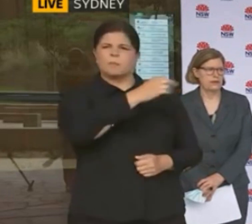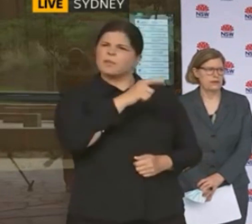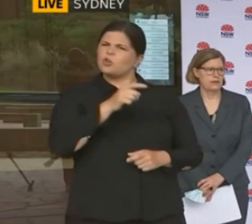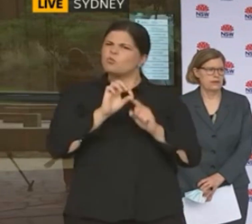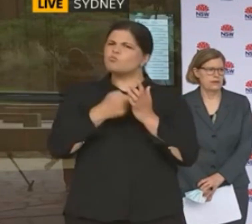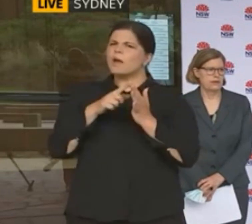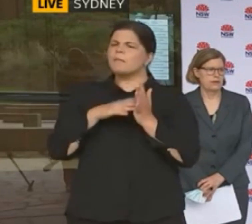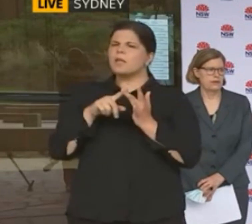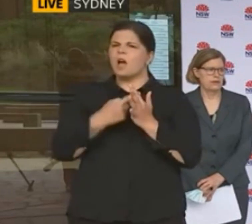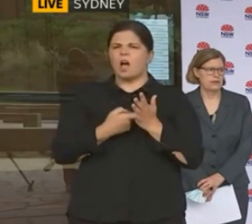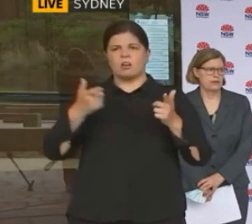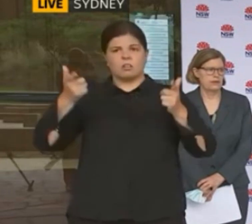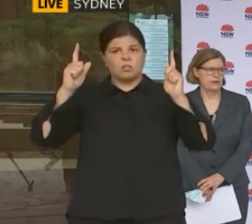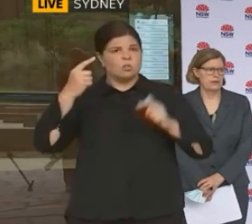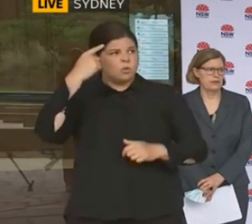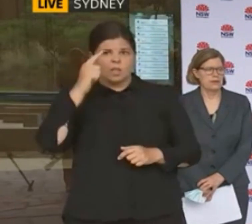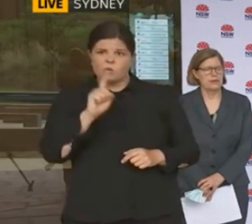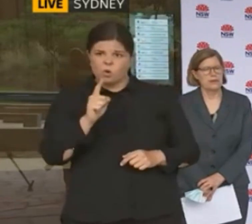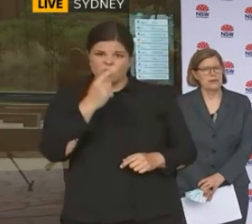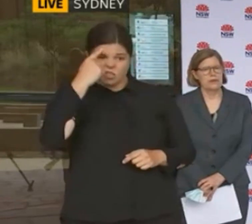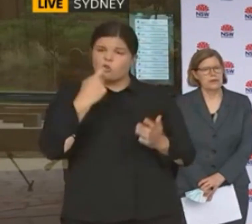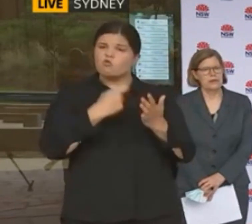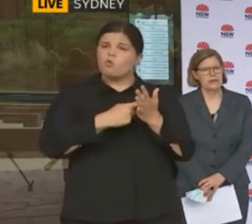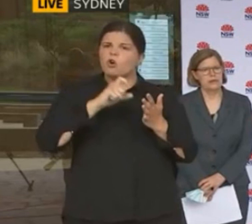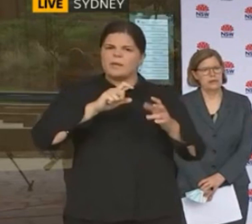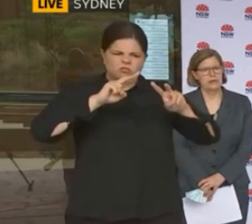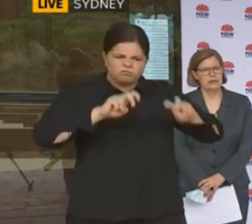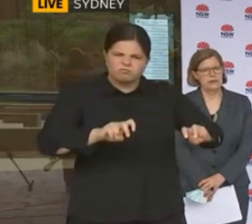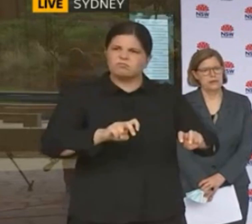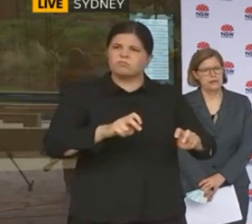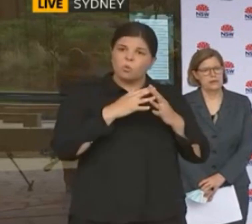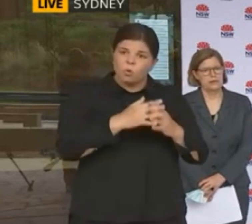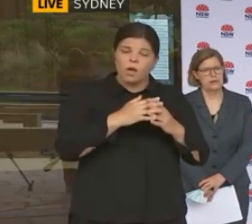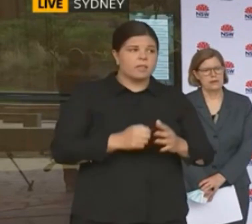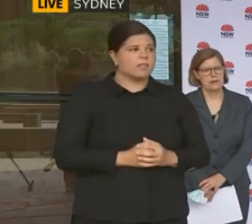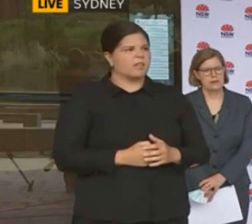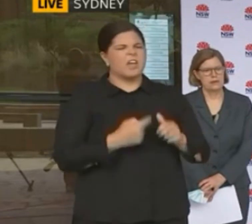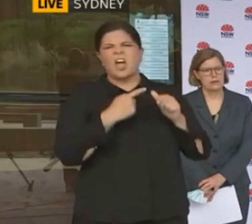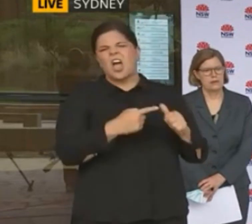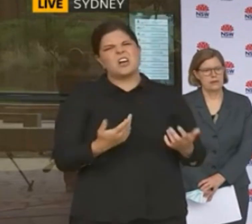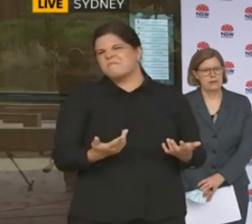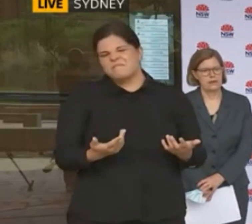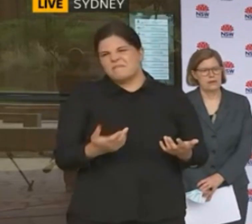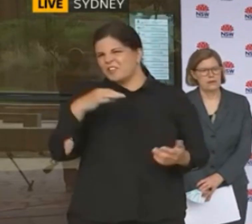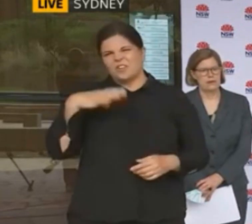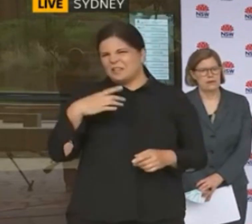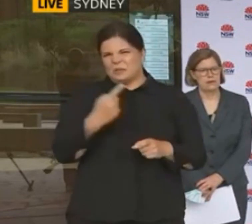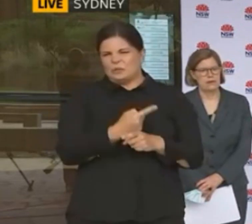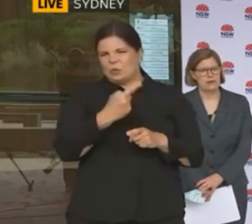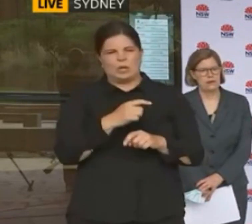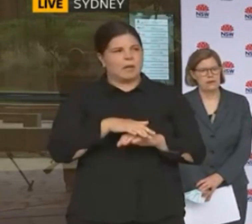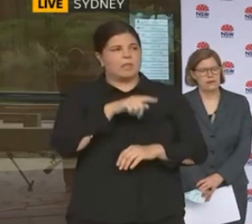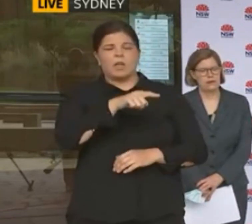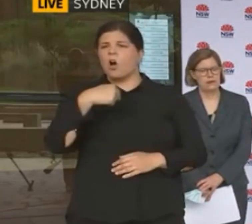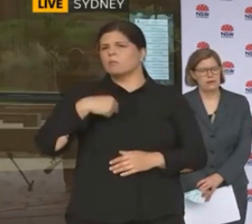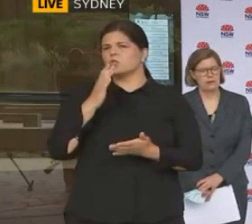must have an opinion on whether the Royal Commission would yield any value. I'm not going to really talk about it. I suspect there'll be many